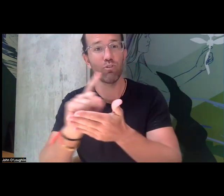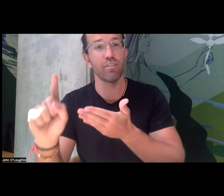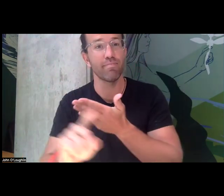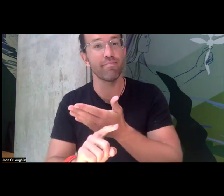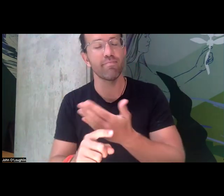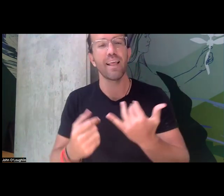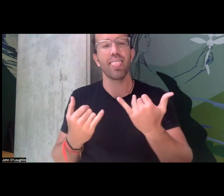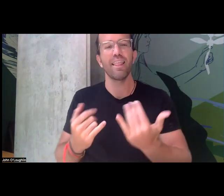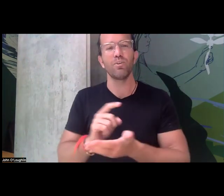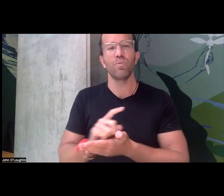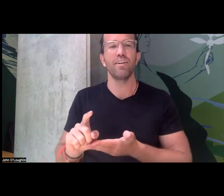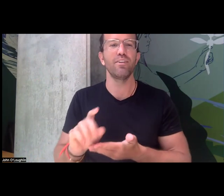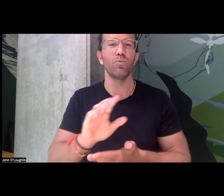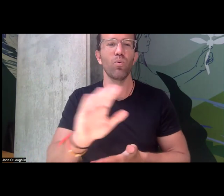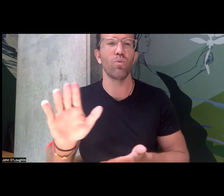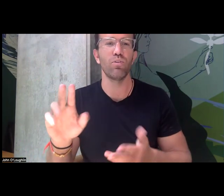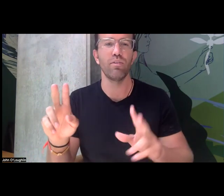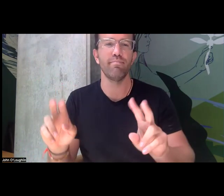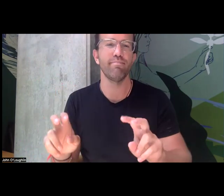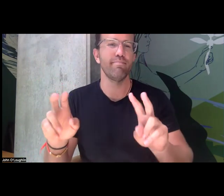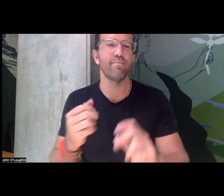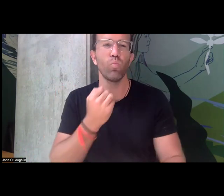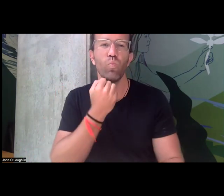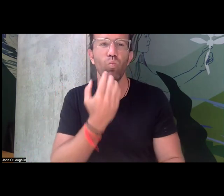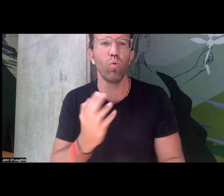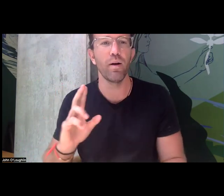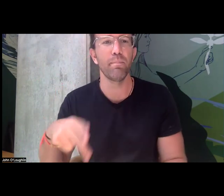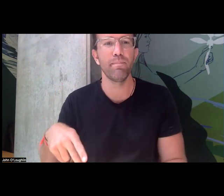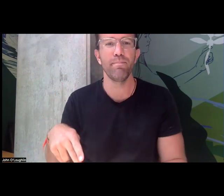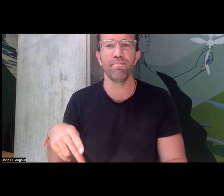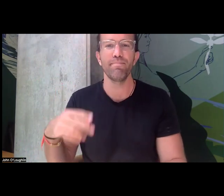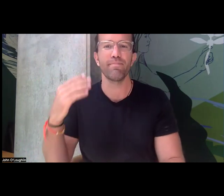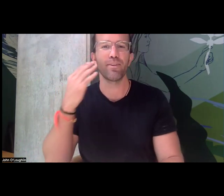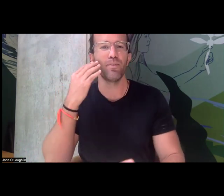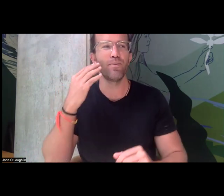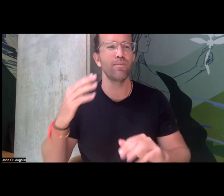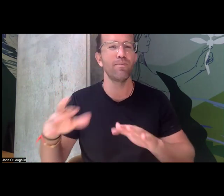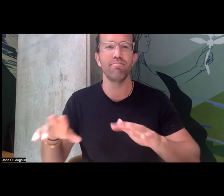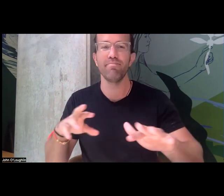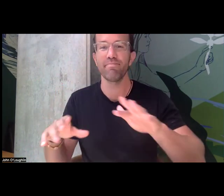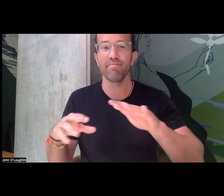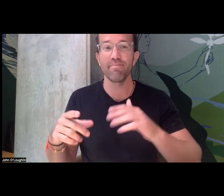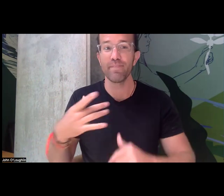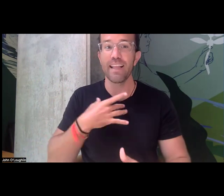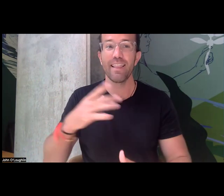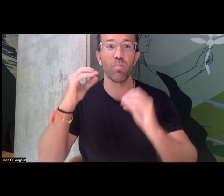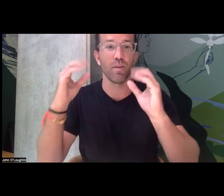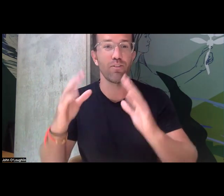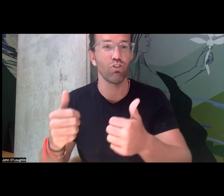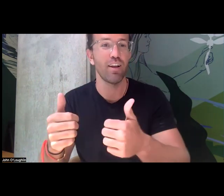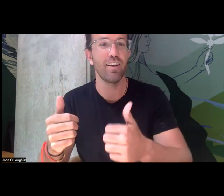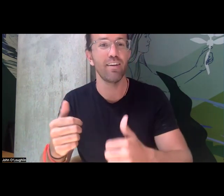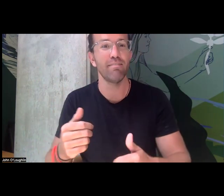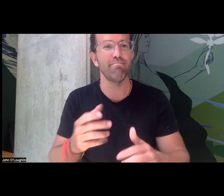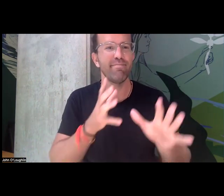because we'll start signing next week. This week is more so of your warm-up week. you're kind of getting a feel